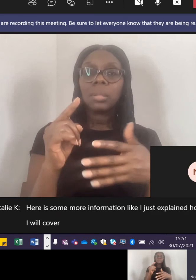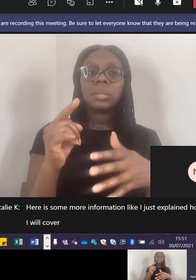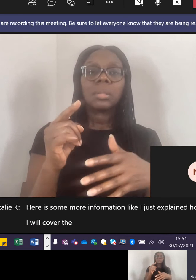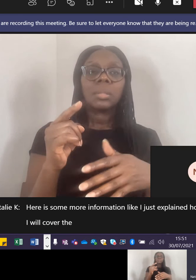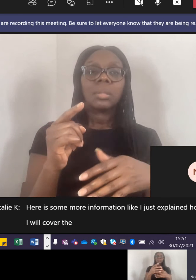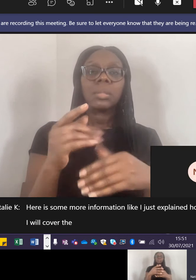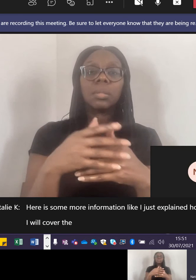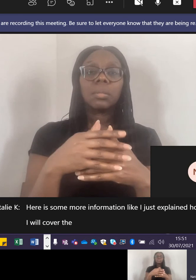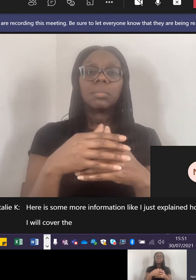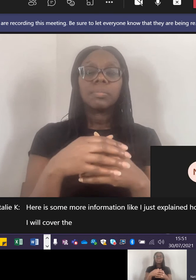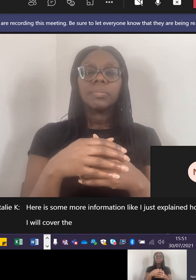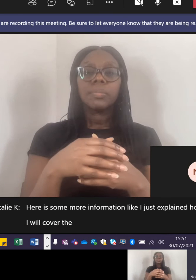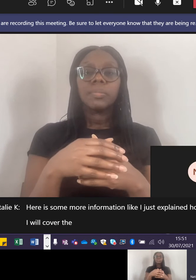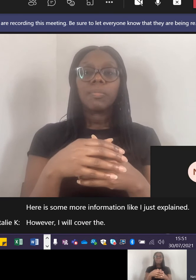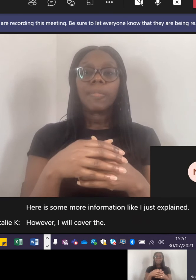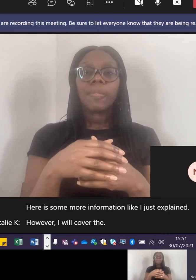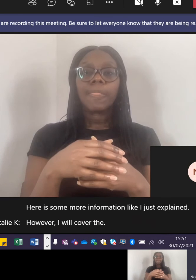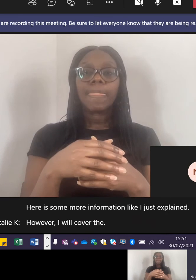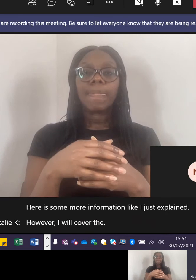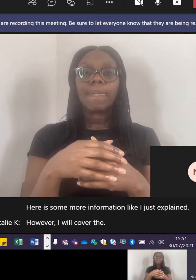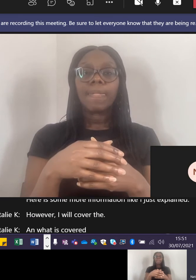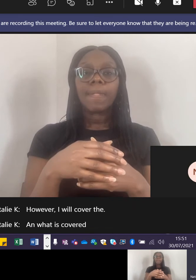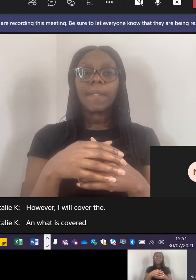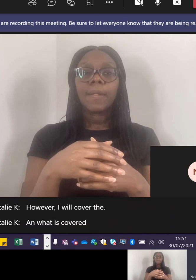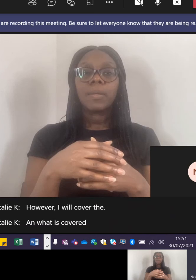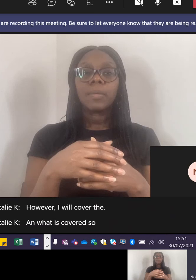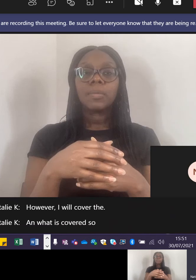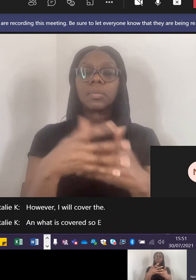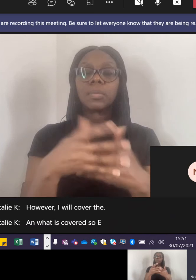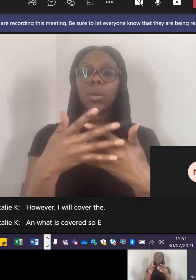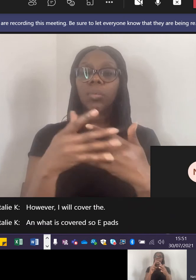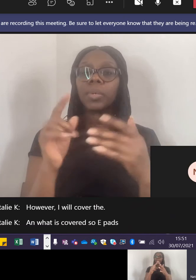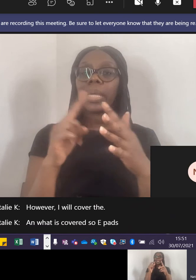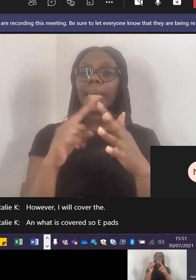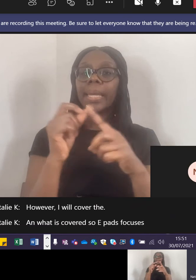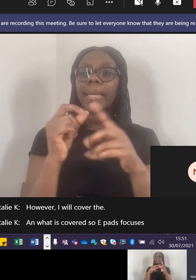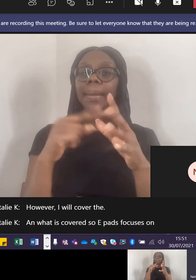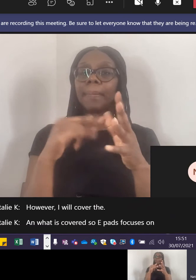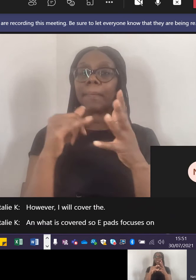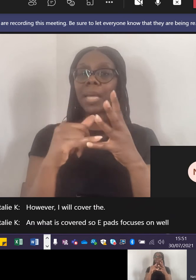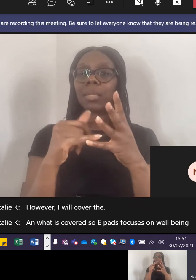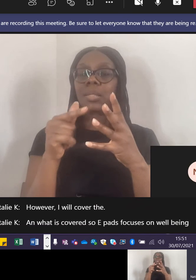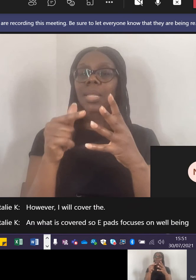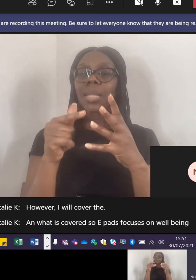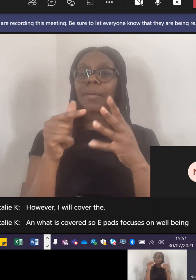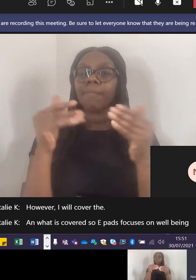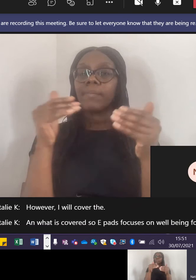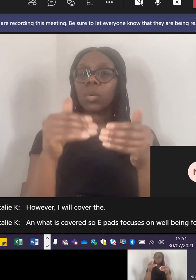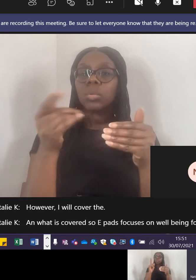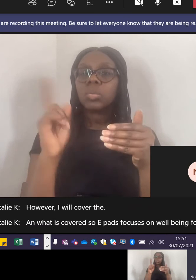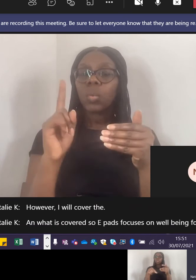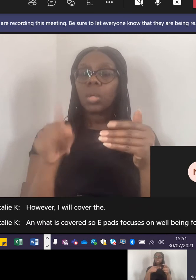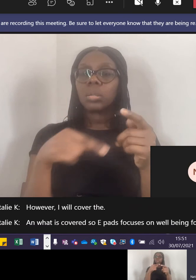the what is covered. So Epats focuses on well-being for